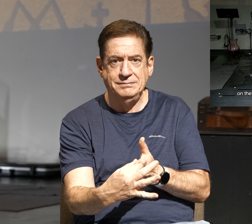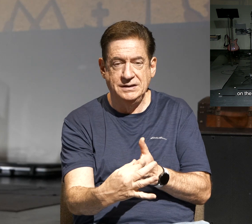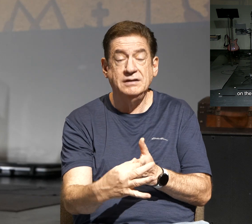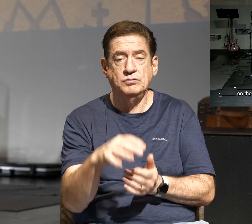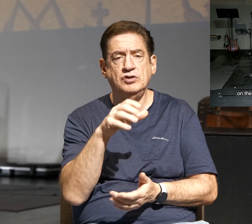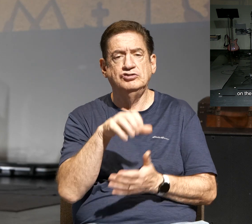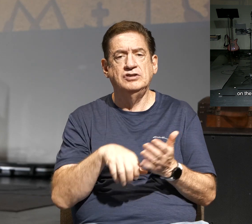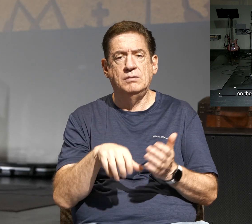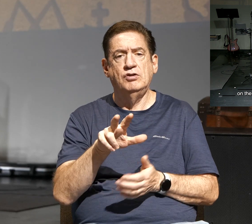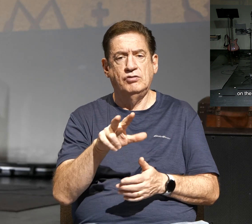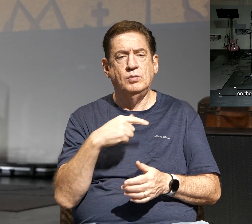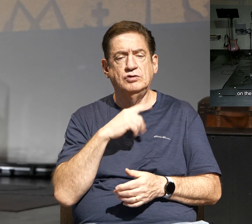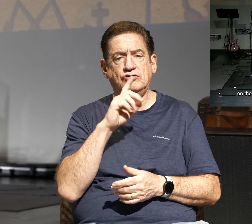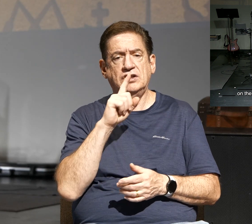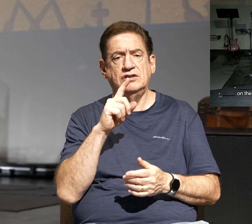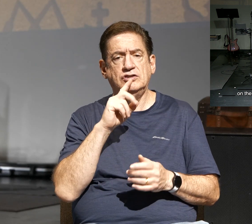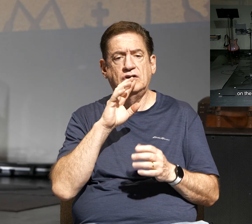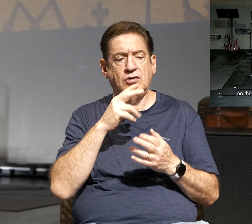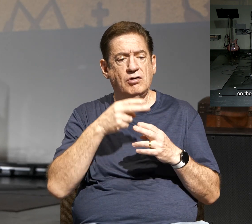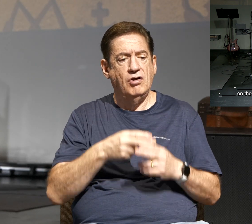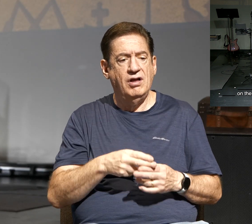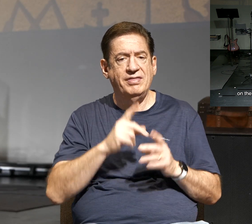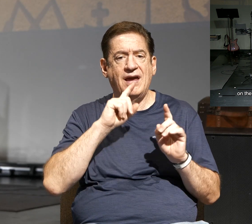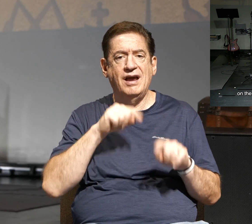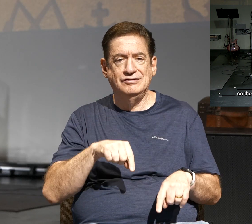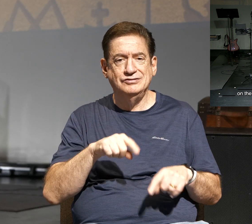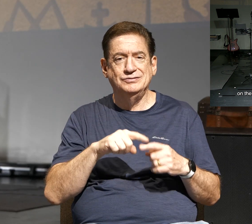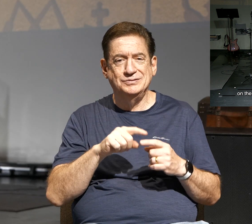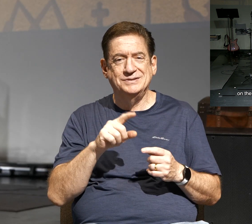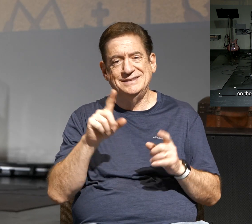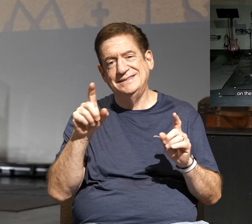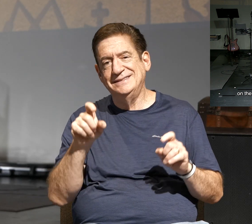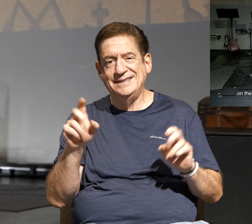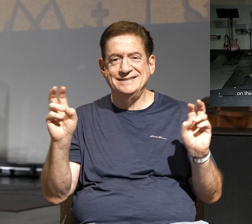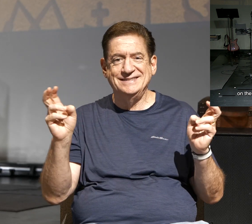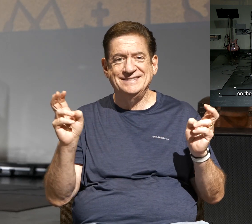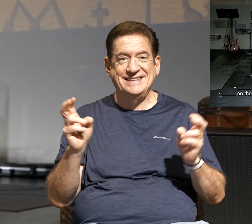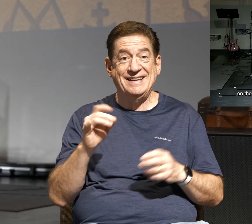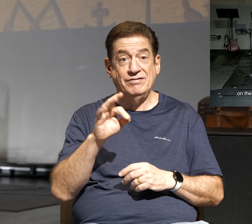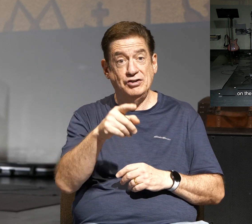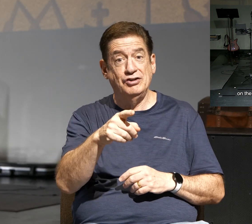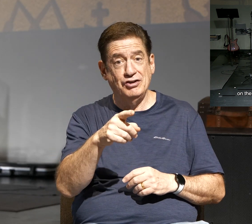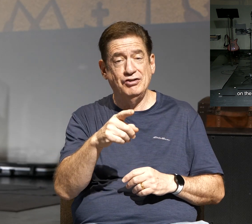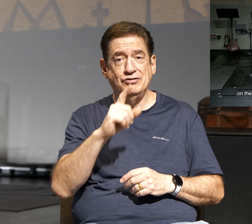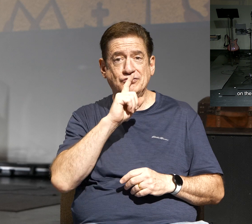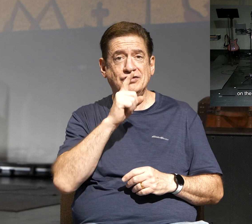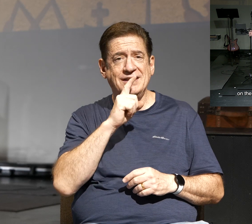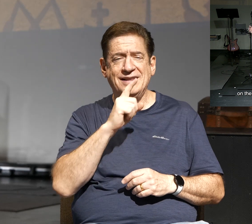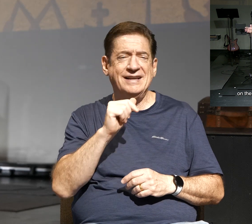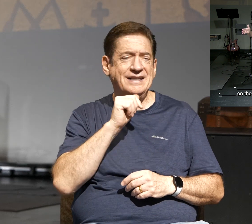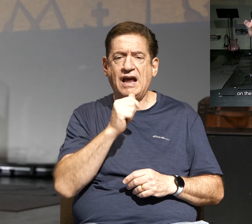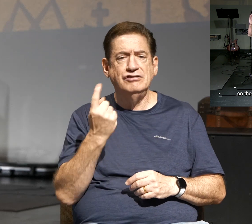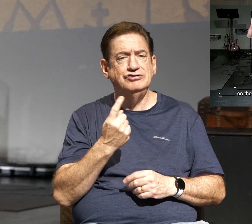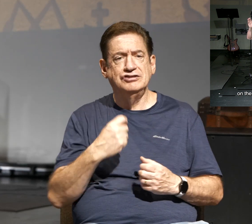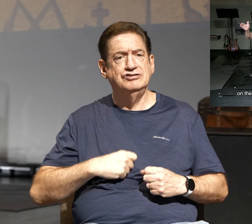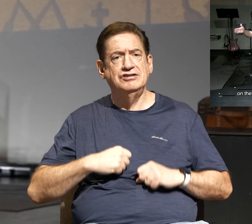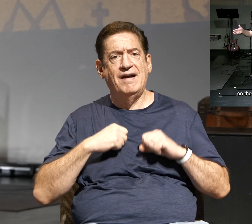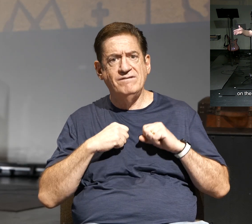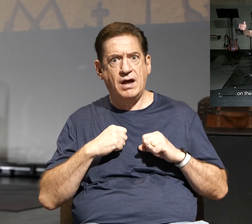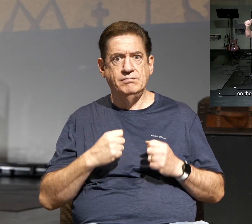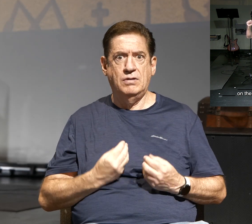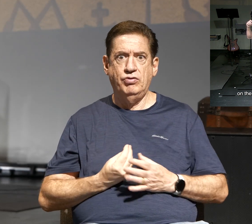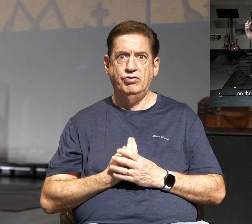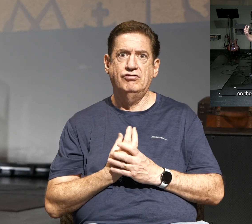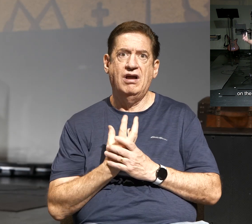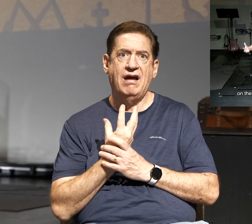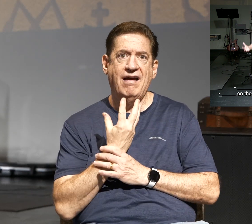This was really what we called the answers to the test. And if they're going to really not just survive, but